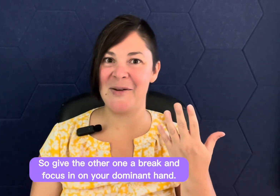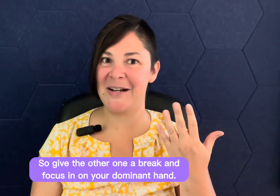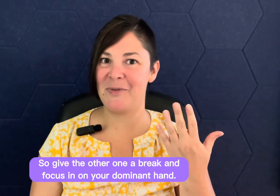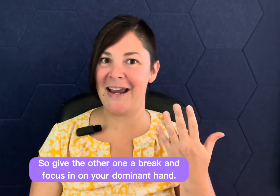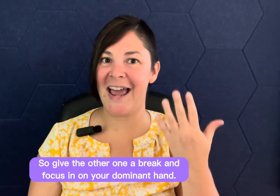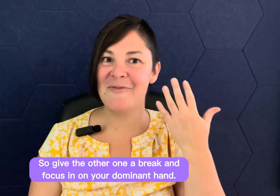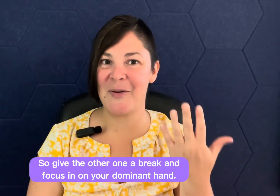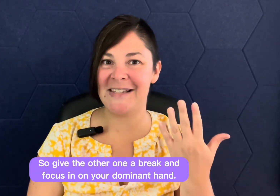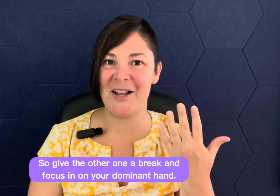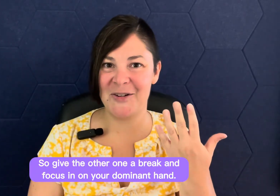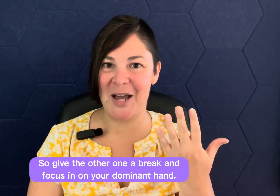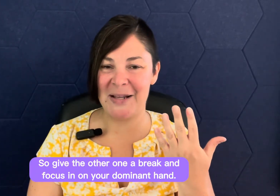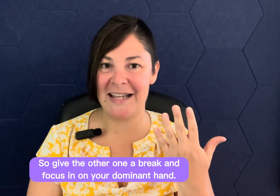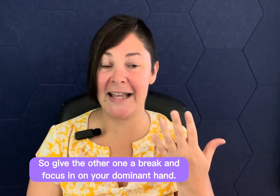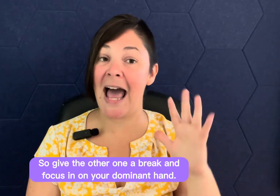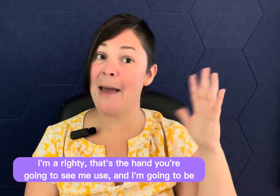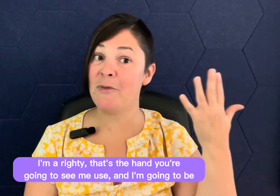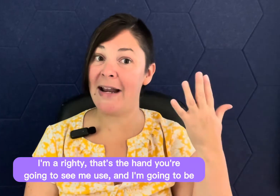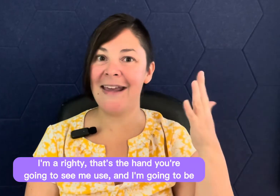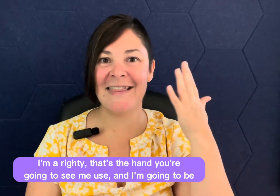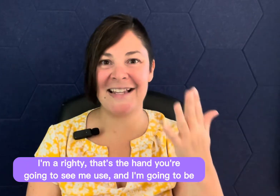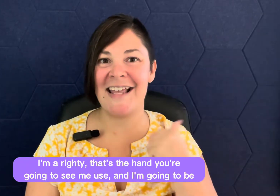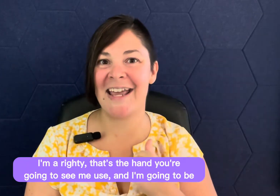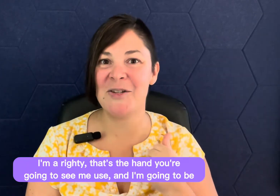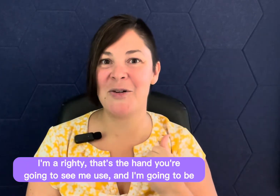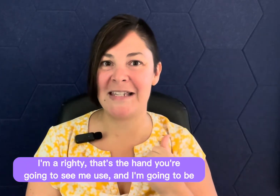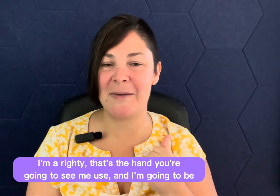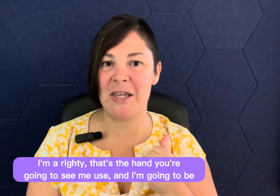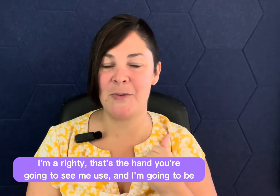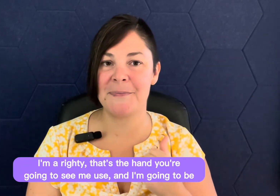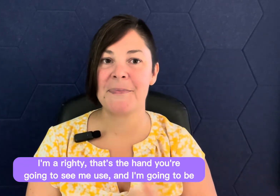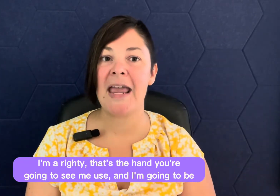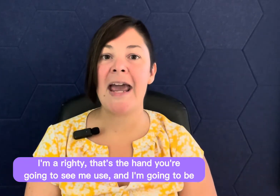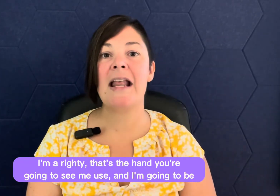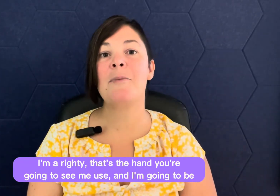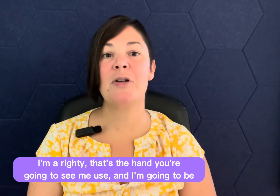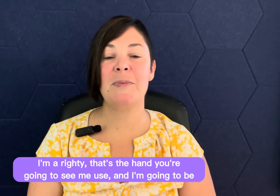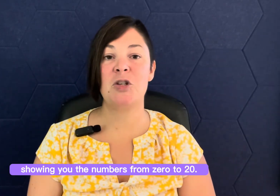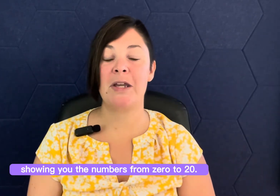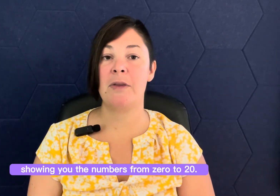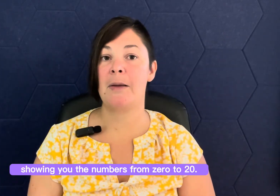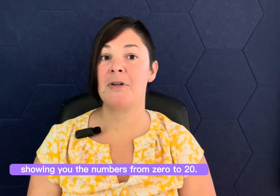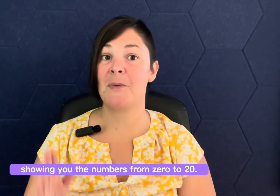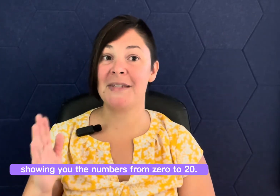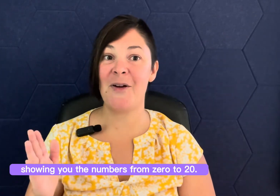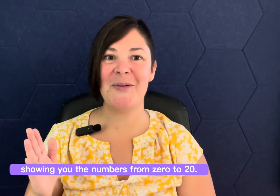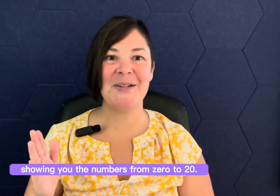one a break and focus in on your dominant hand. I'm a righty, that's the hand you're going to see me use. And I'm going to be showing you the numbers from 0